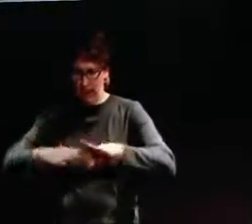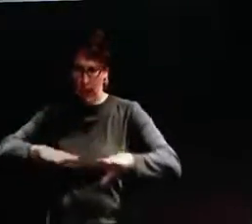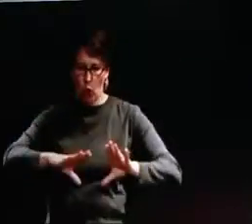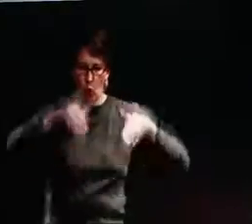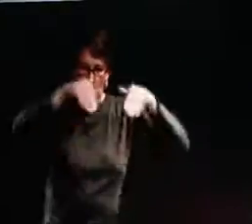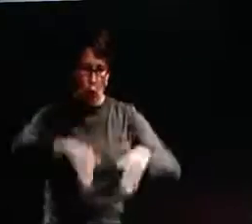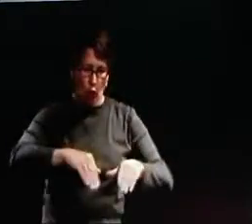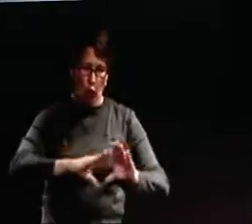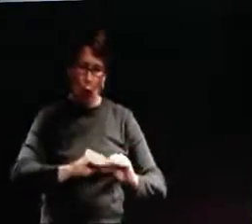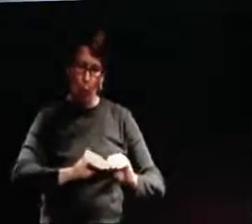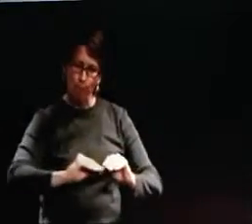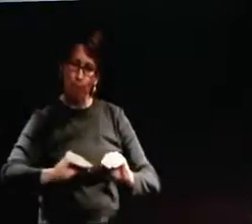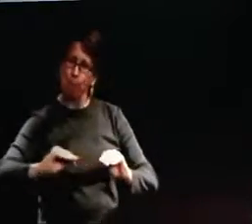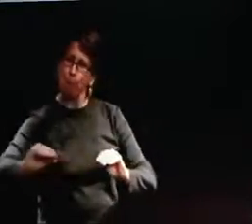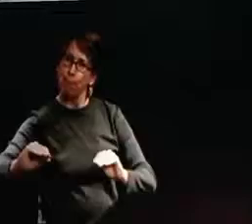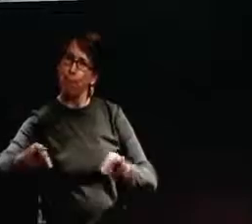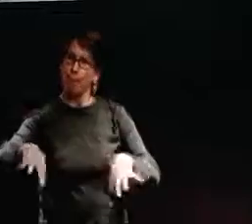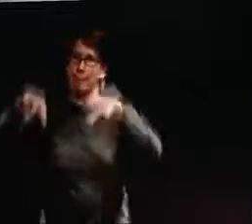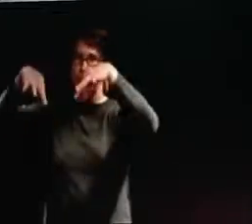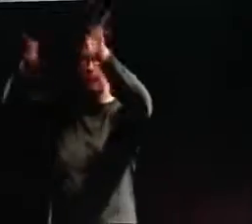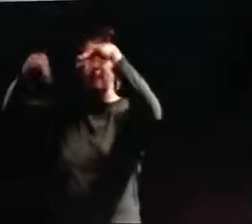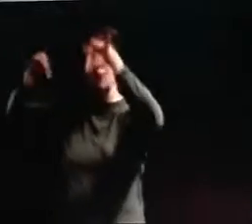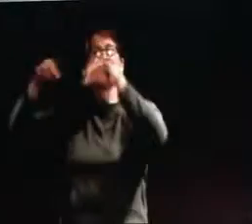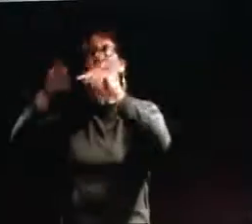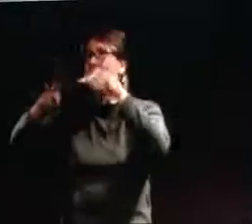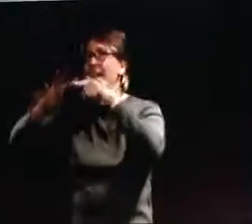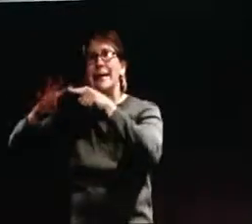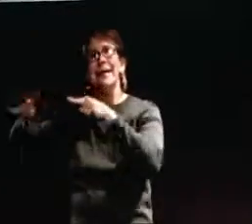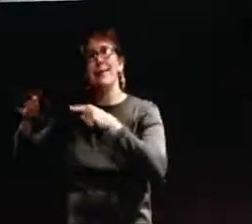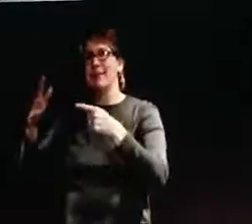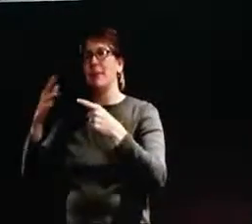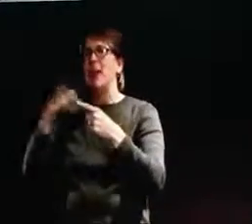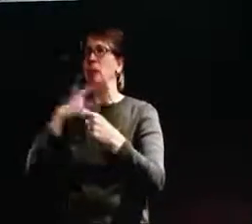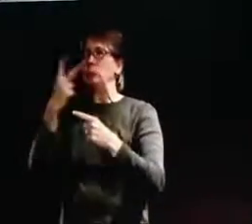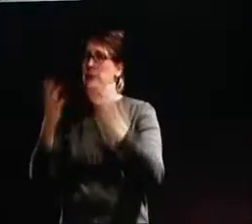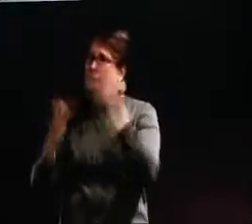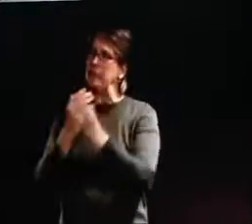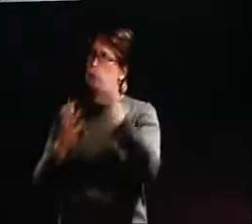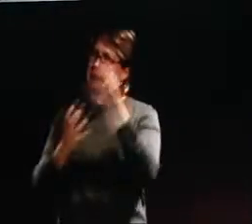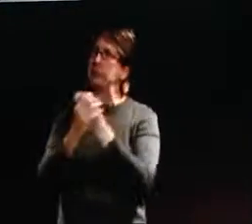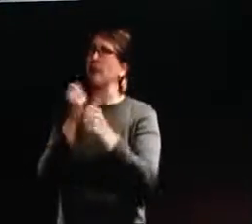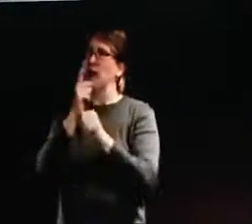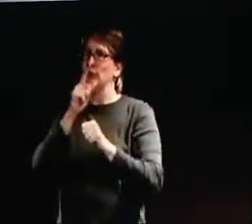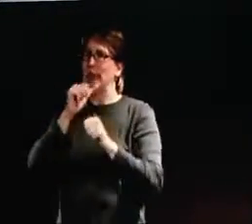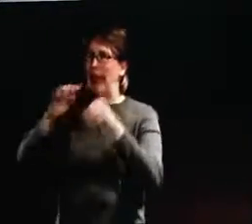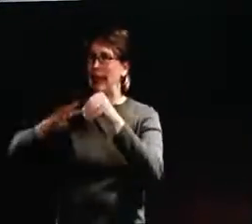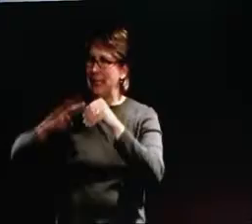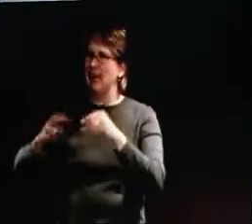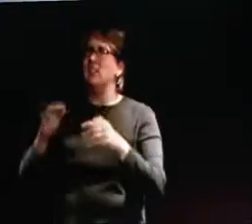father bought for me a food saver machine that seals the plastic bags themselves and they won't leak. It double